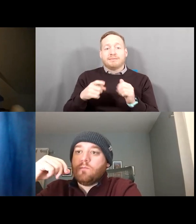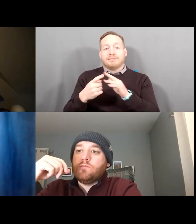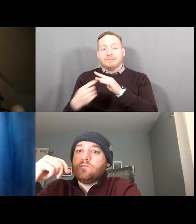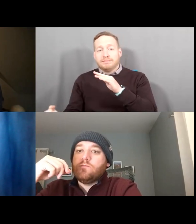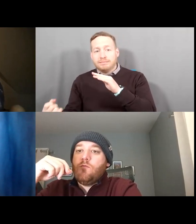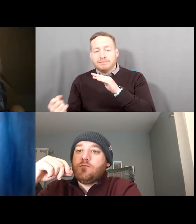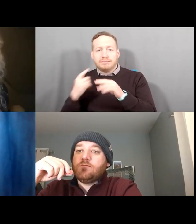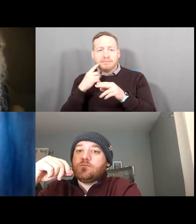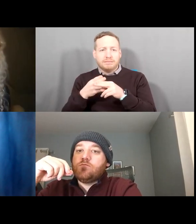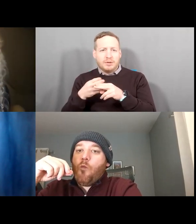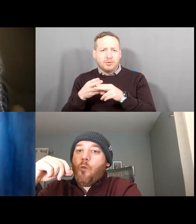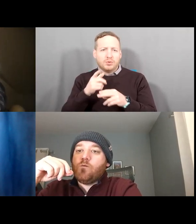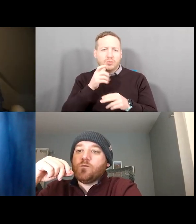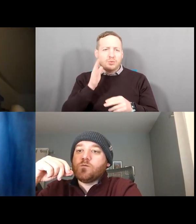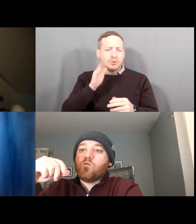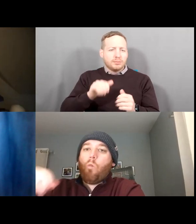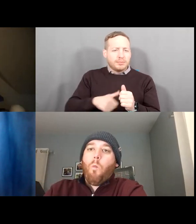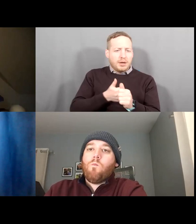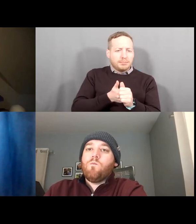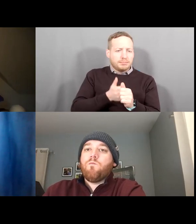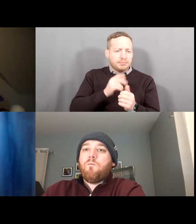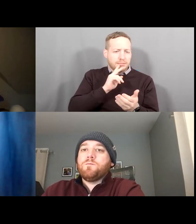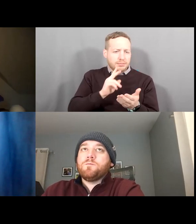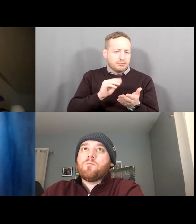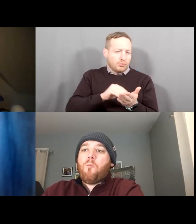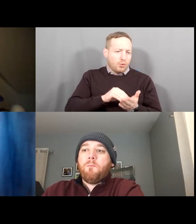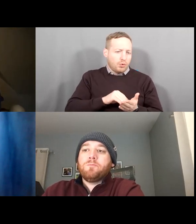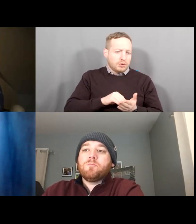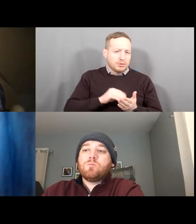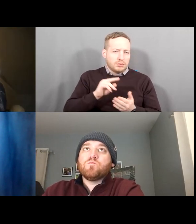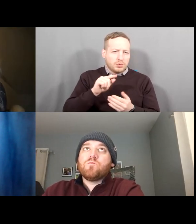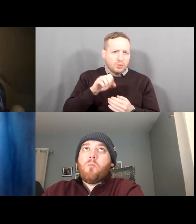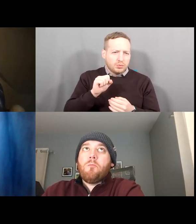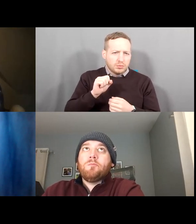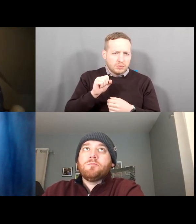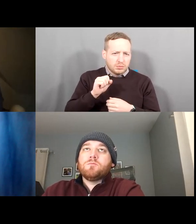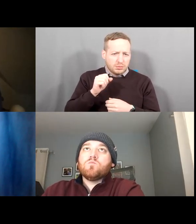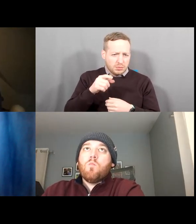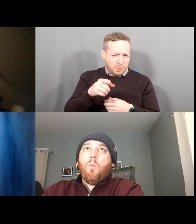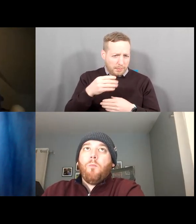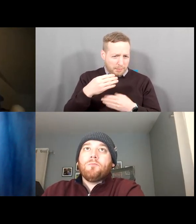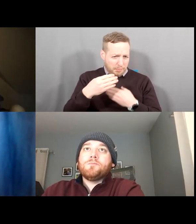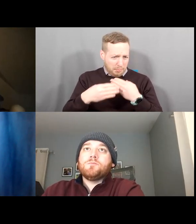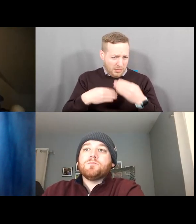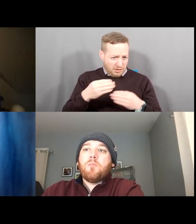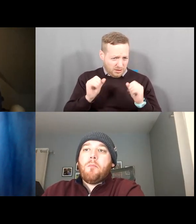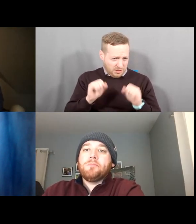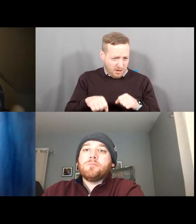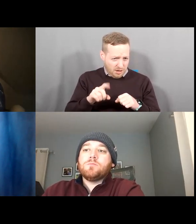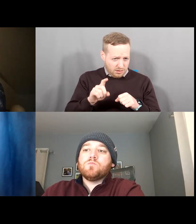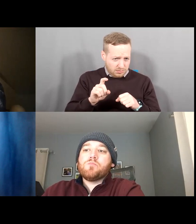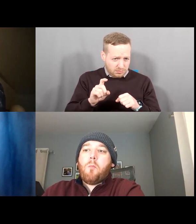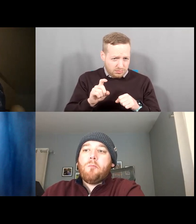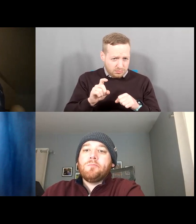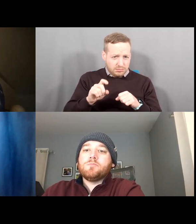We need to have a backup person for her. So if Betsy has to leave, is there somebody willing to jot down some notes so that we have a